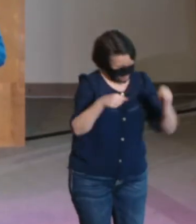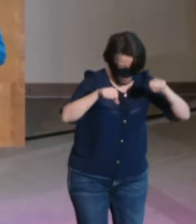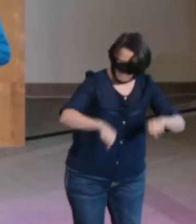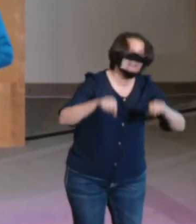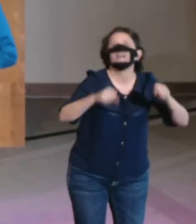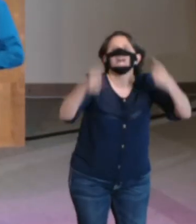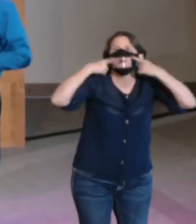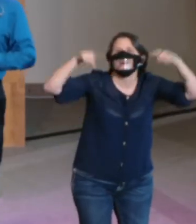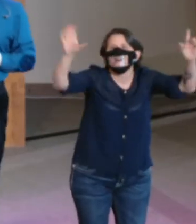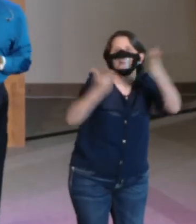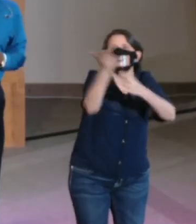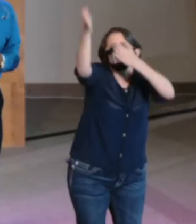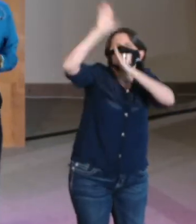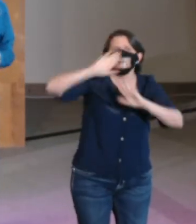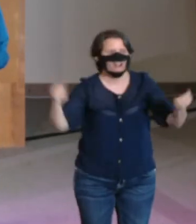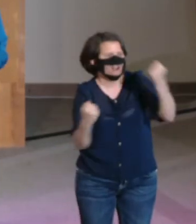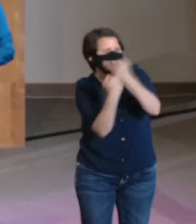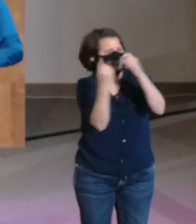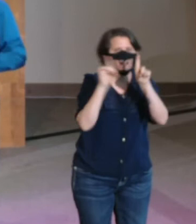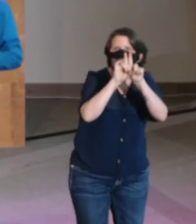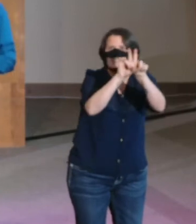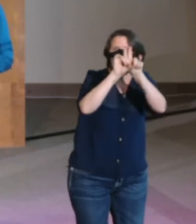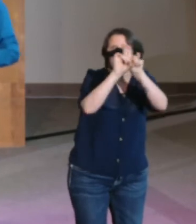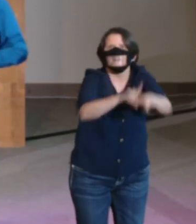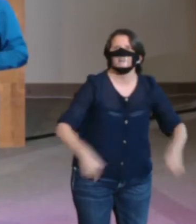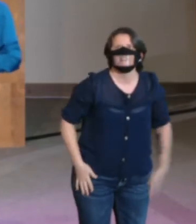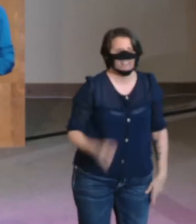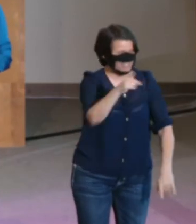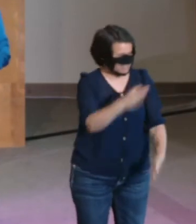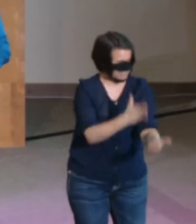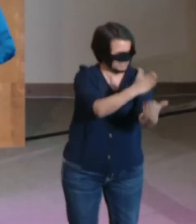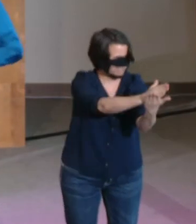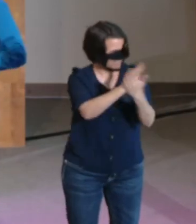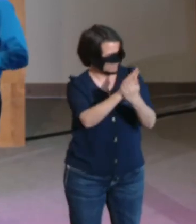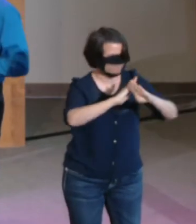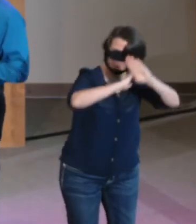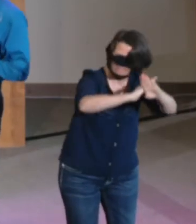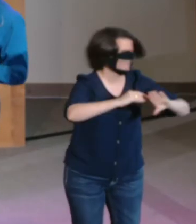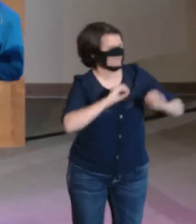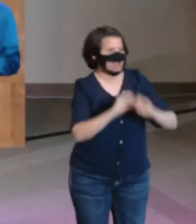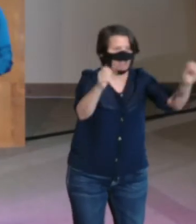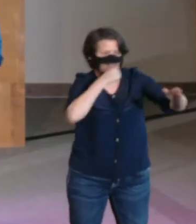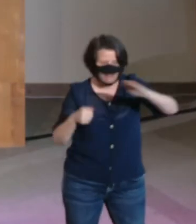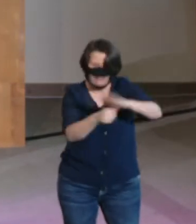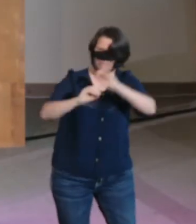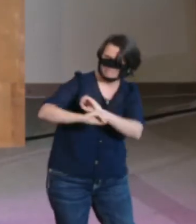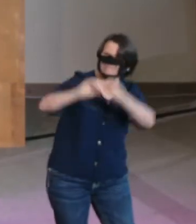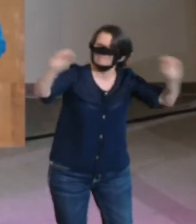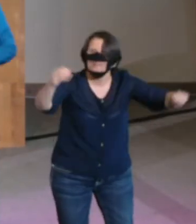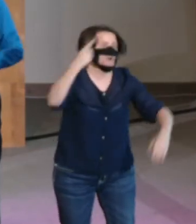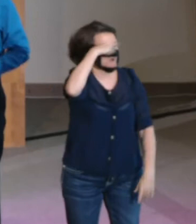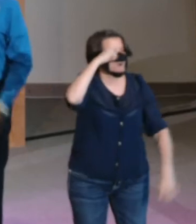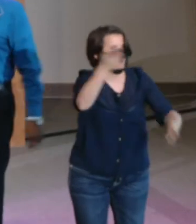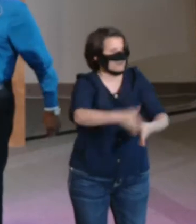You can make it with God on your side. Who can stop you? There's no need to hide. If God